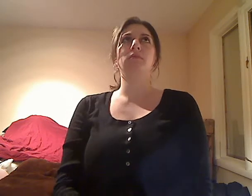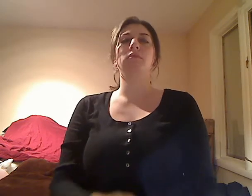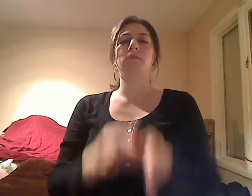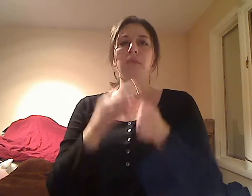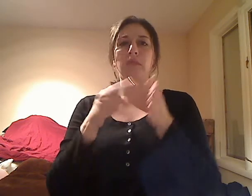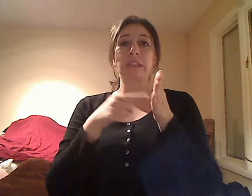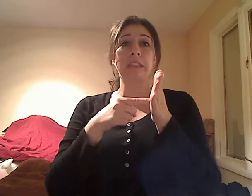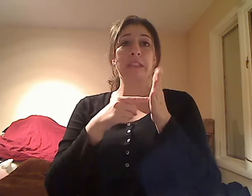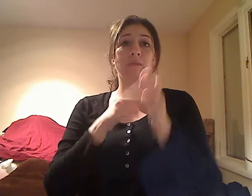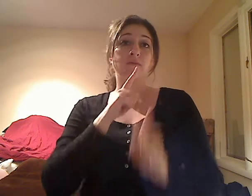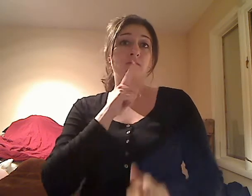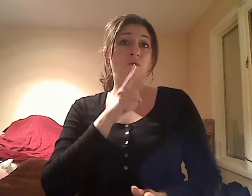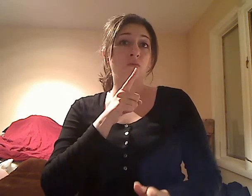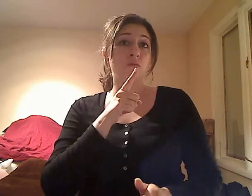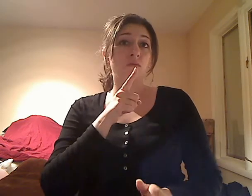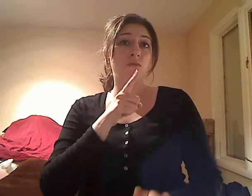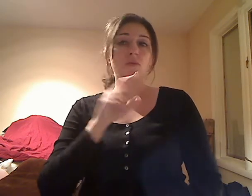O-U-R, to show possession.